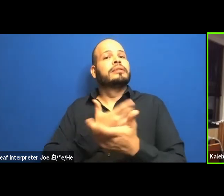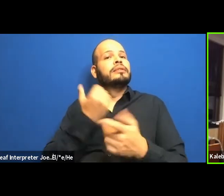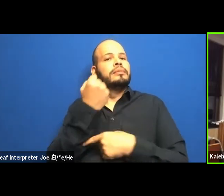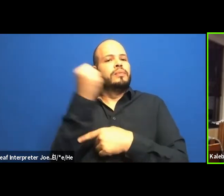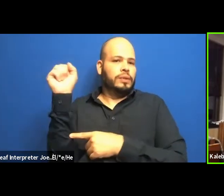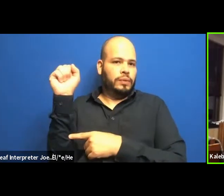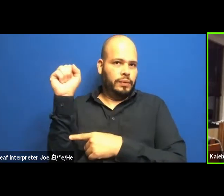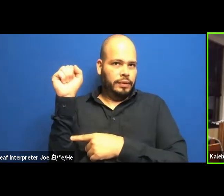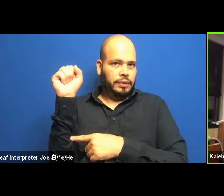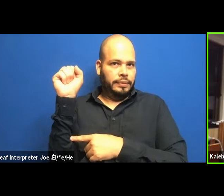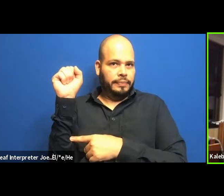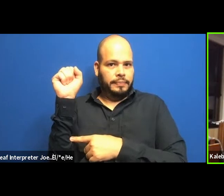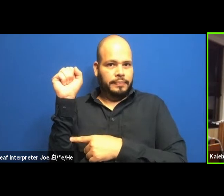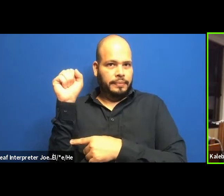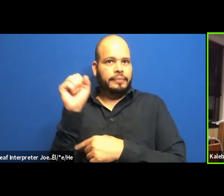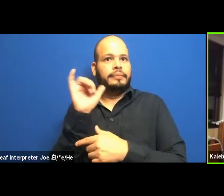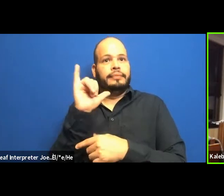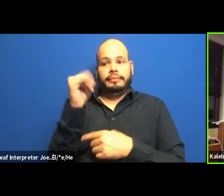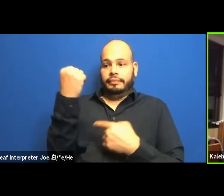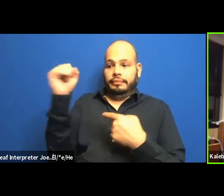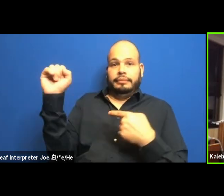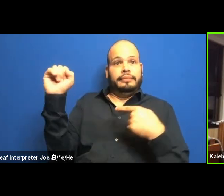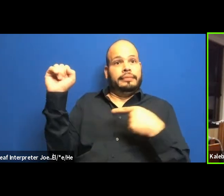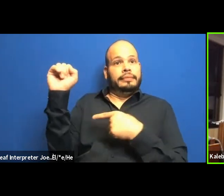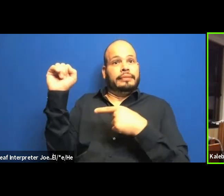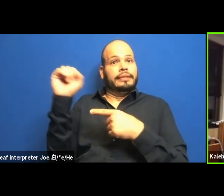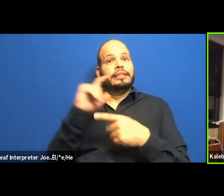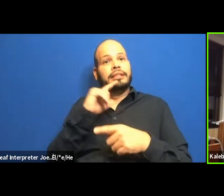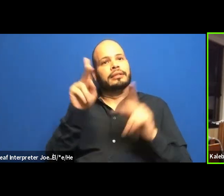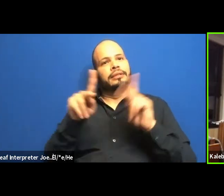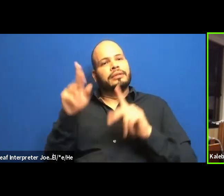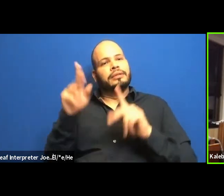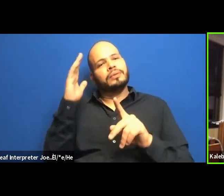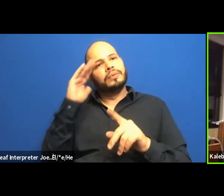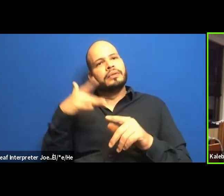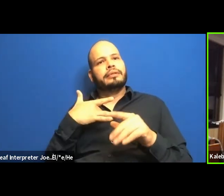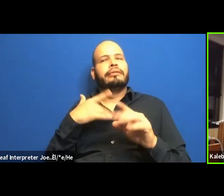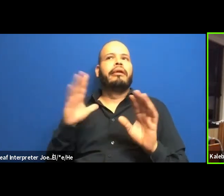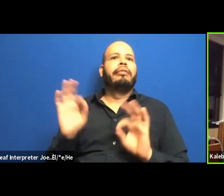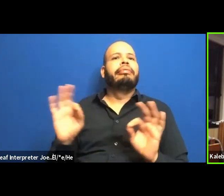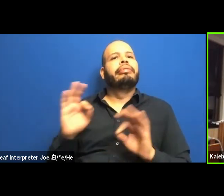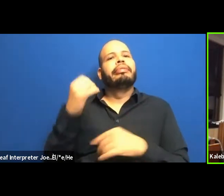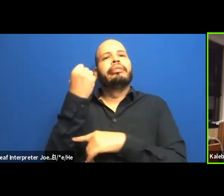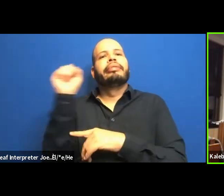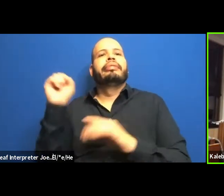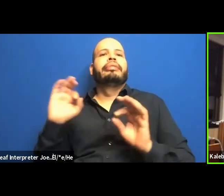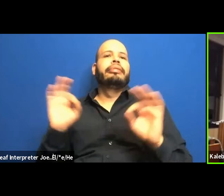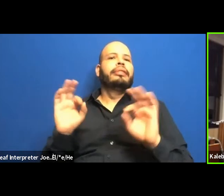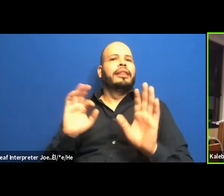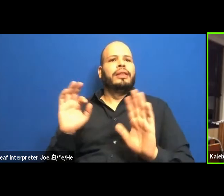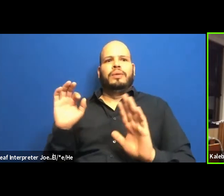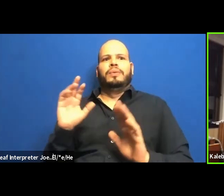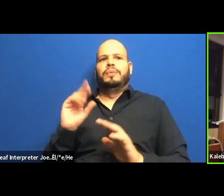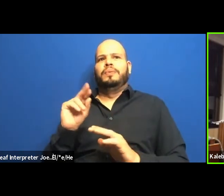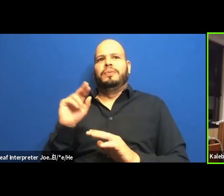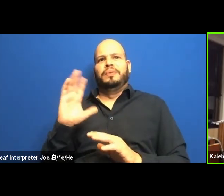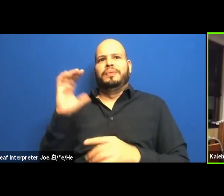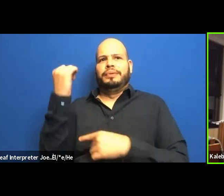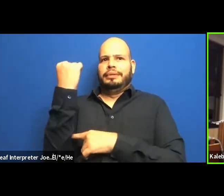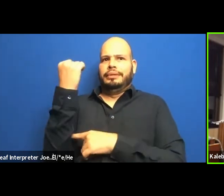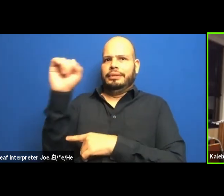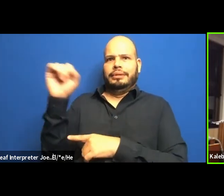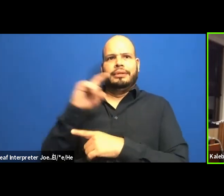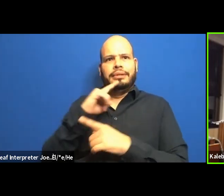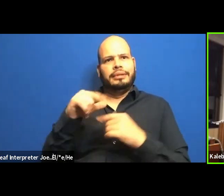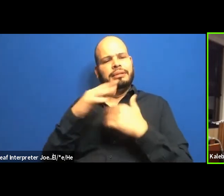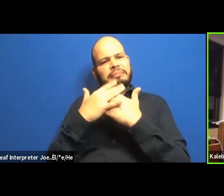fun. Revolution will take time, energy, and commitment to masses of people and mobilizing ourselves